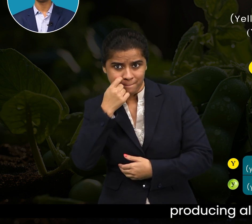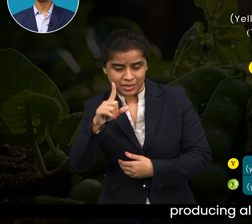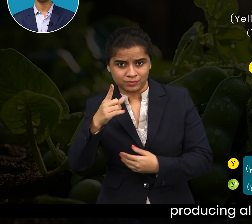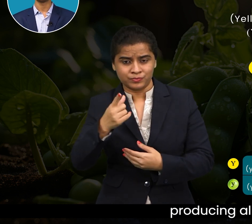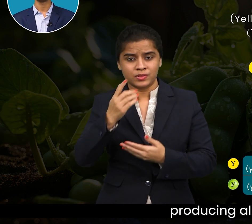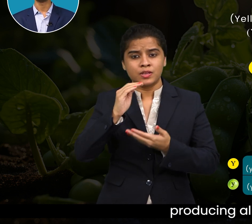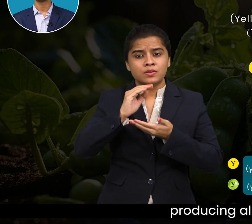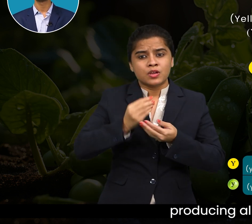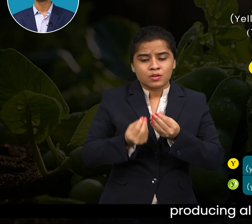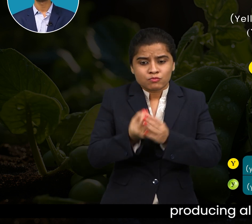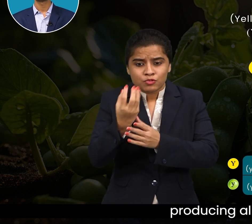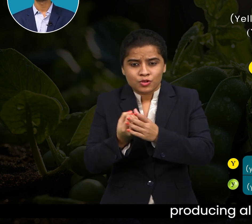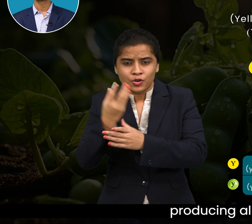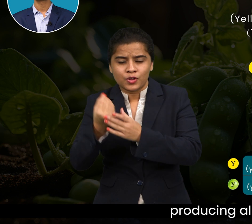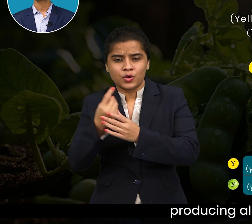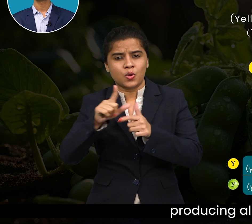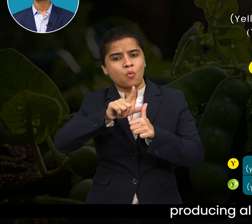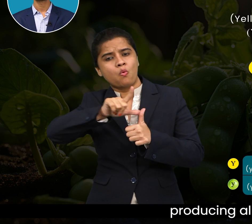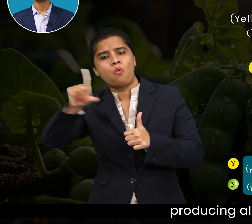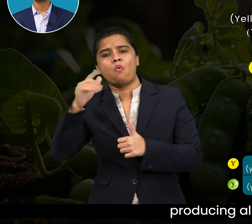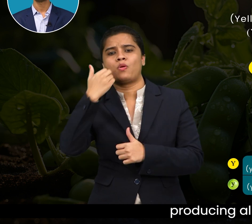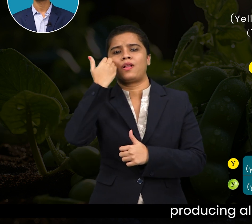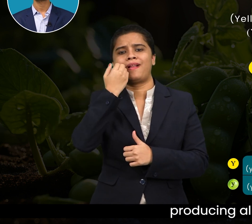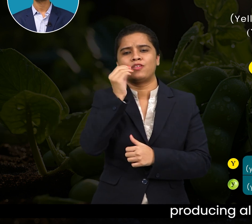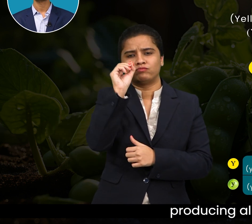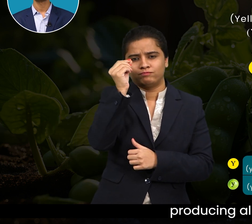producing all yellow seeds.